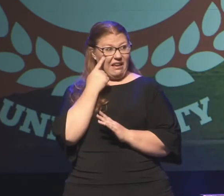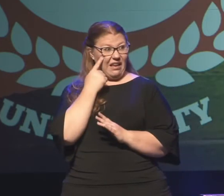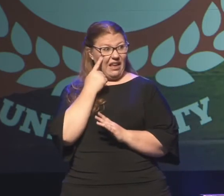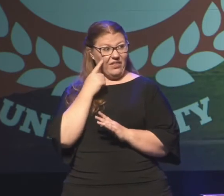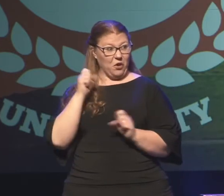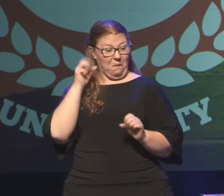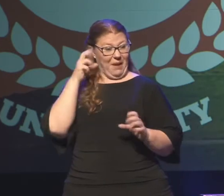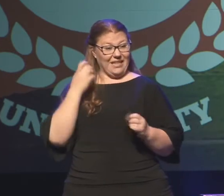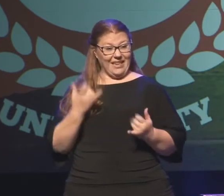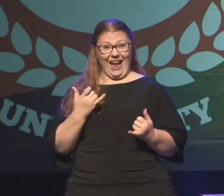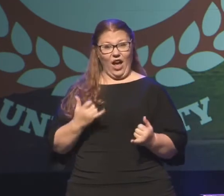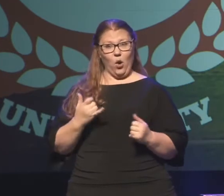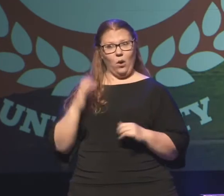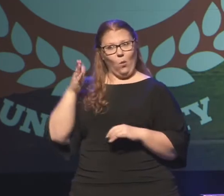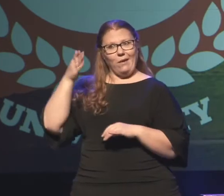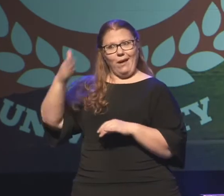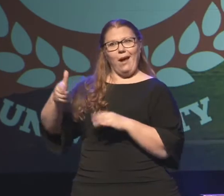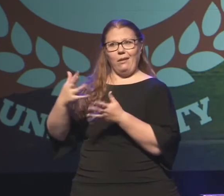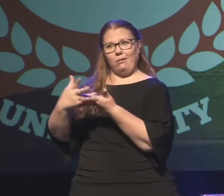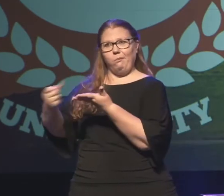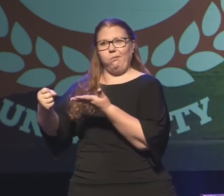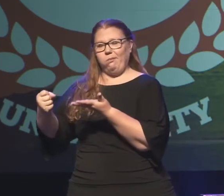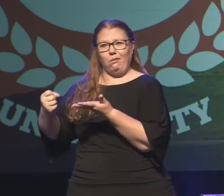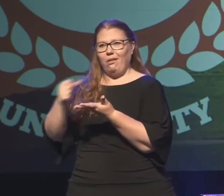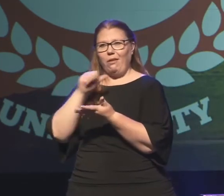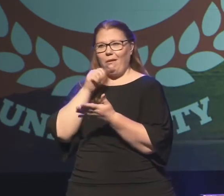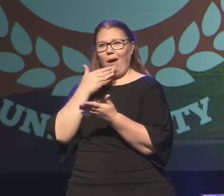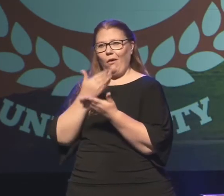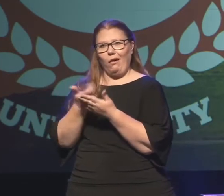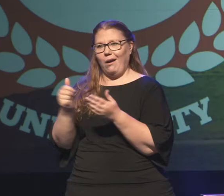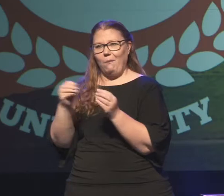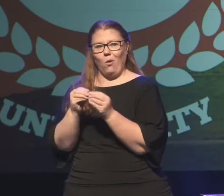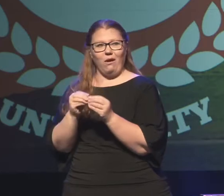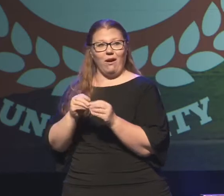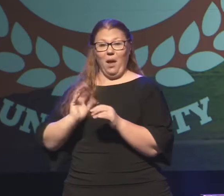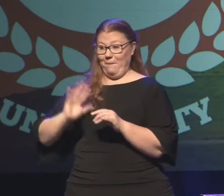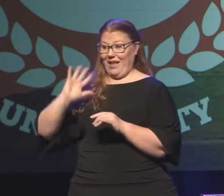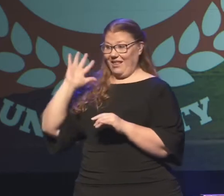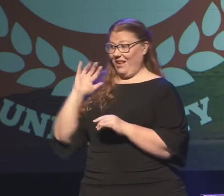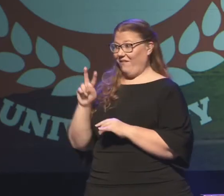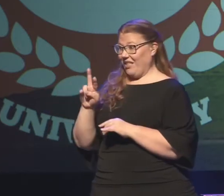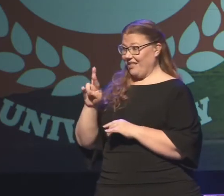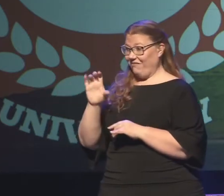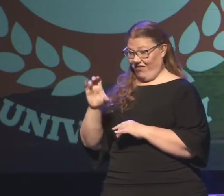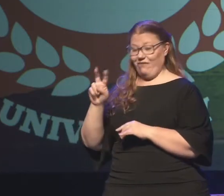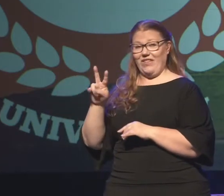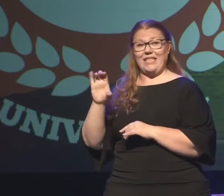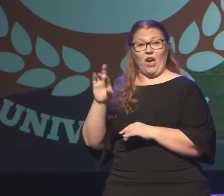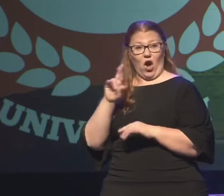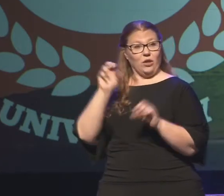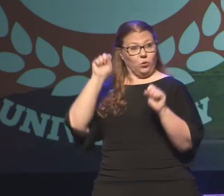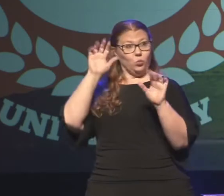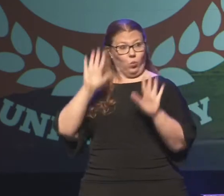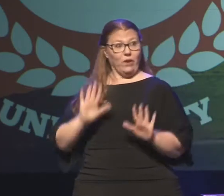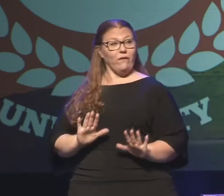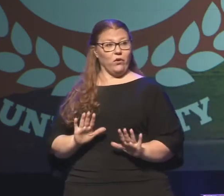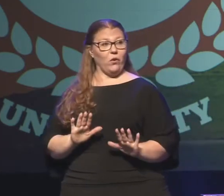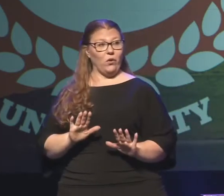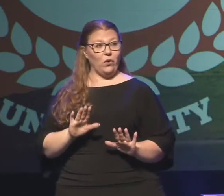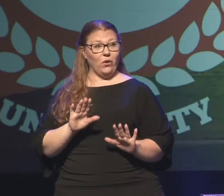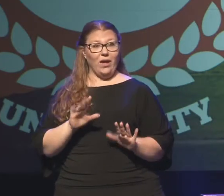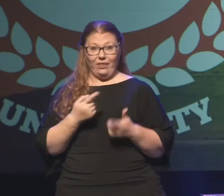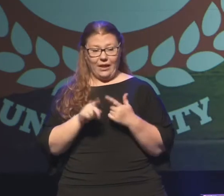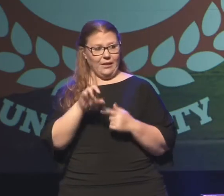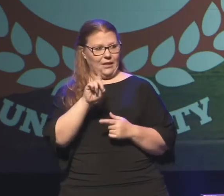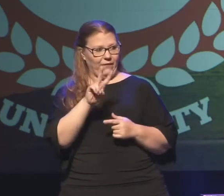anymore. Now, they can be fine and good for the time, right? VCRs were wonderful till the new thing came along. Then DVDs till the new thing came